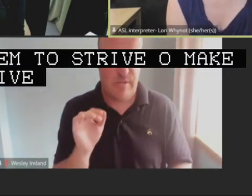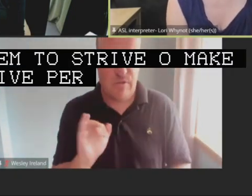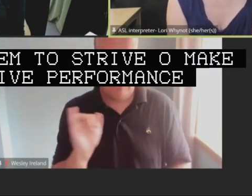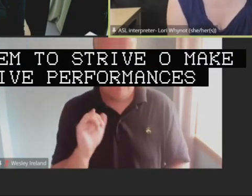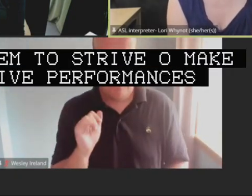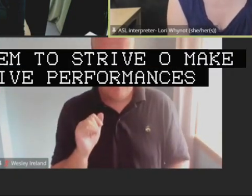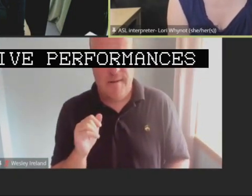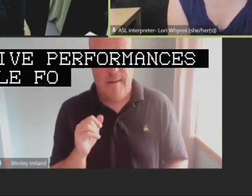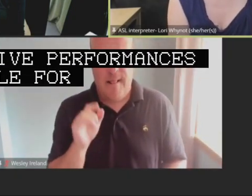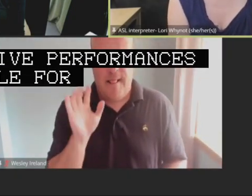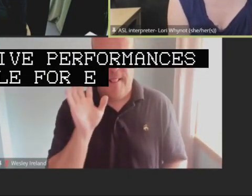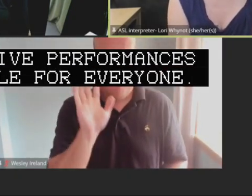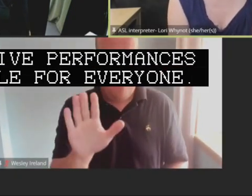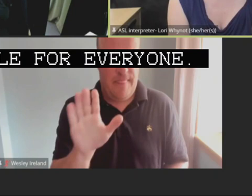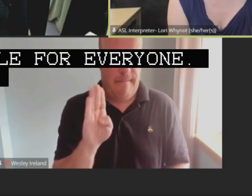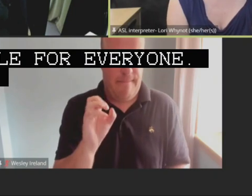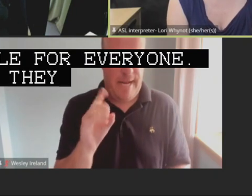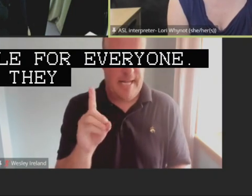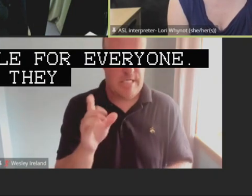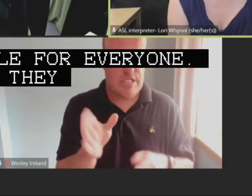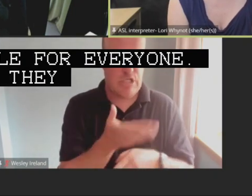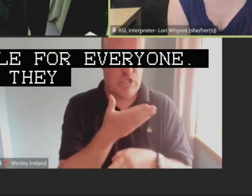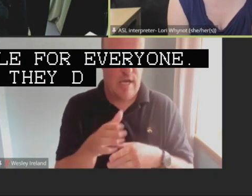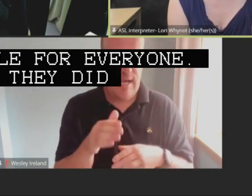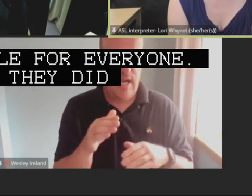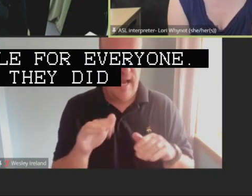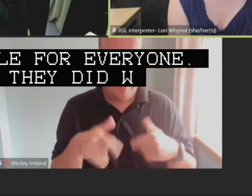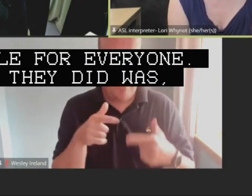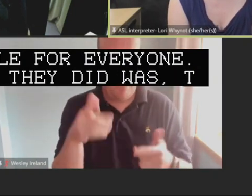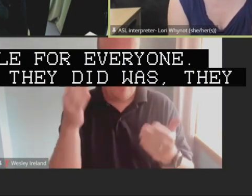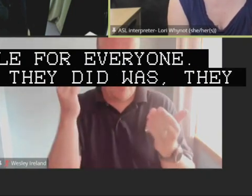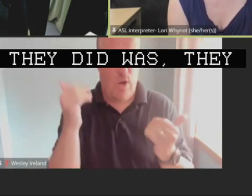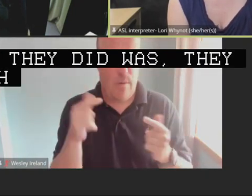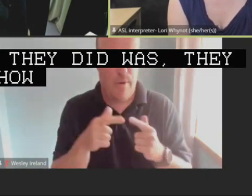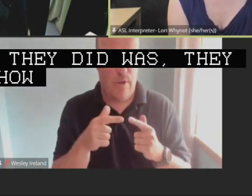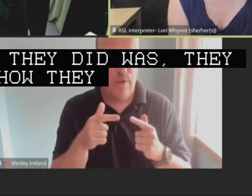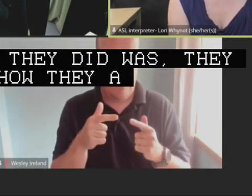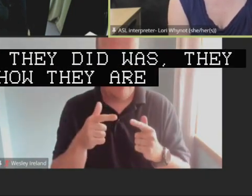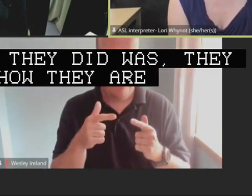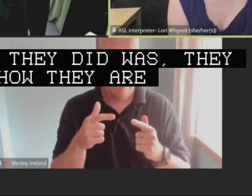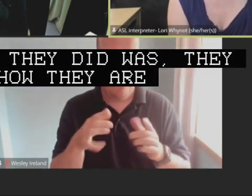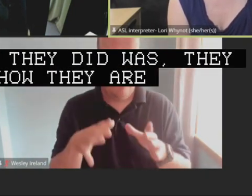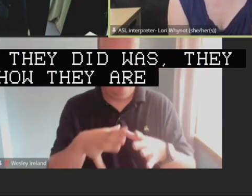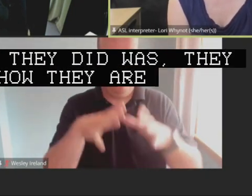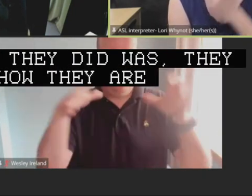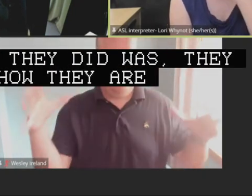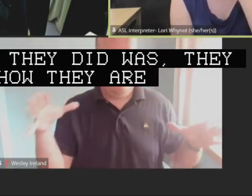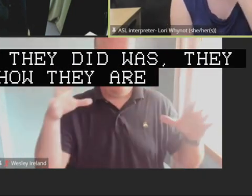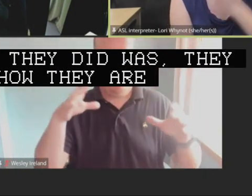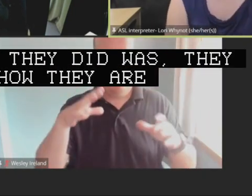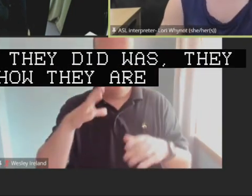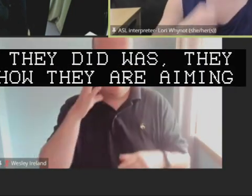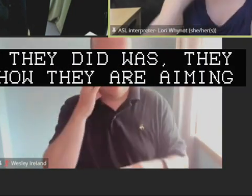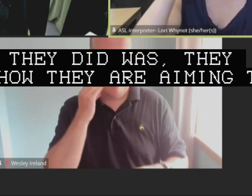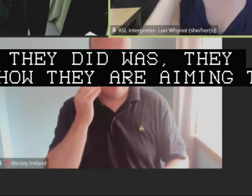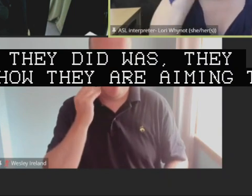So what they did was, in their post, they shared how they are aiming to heighten the experience